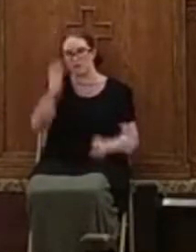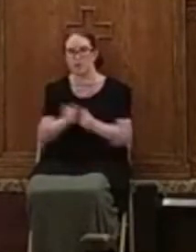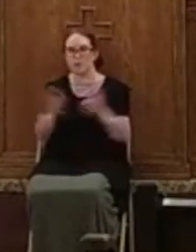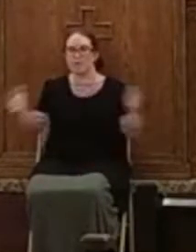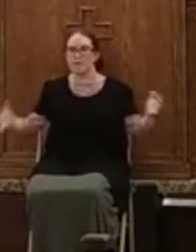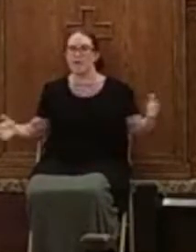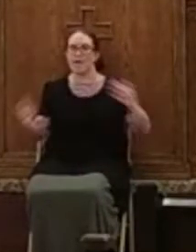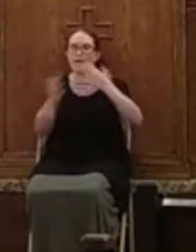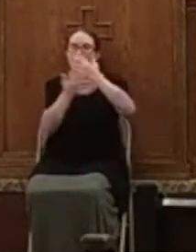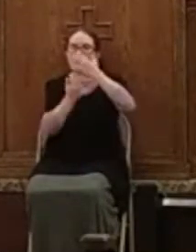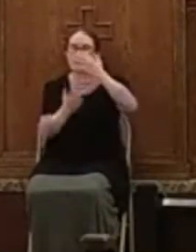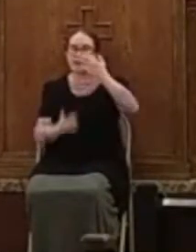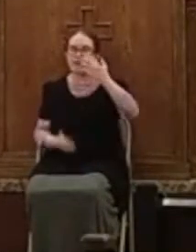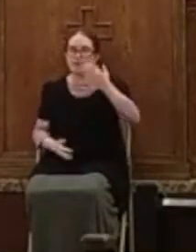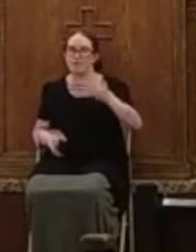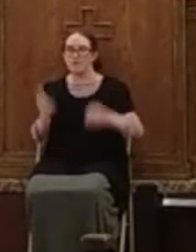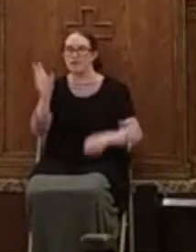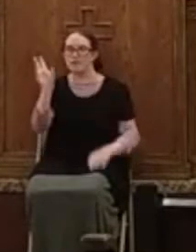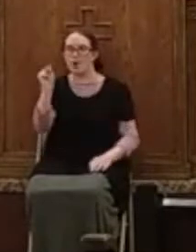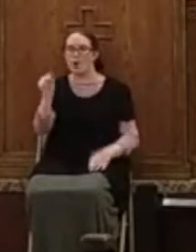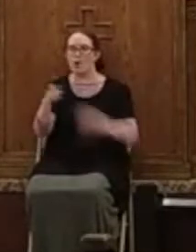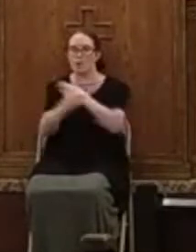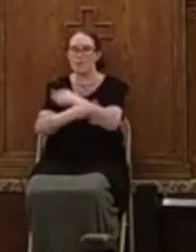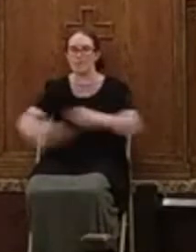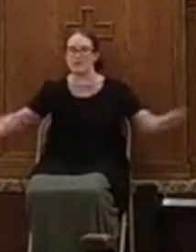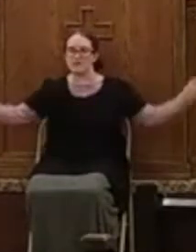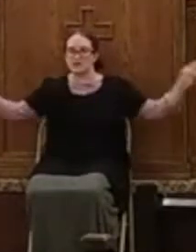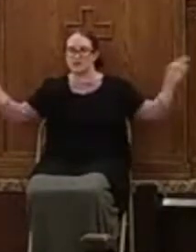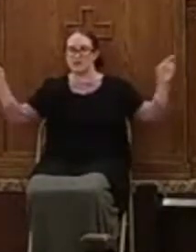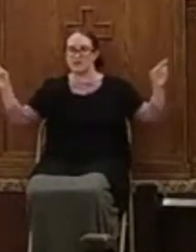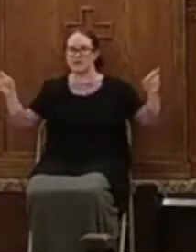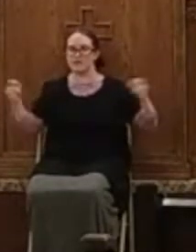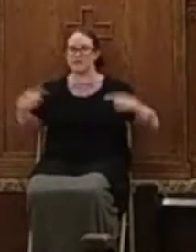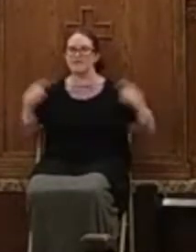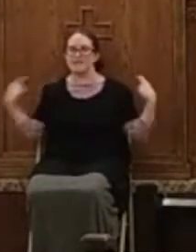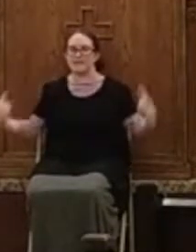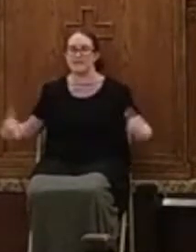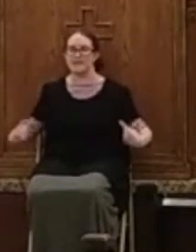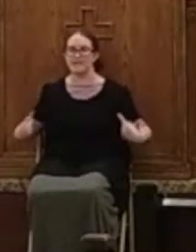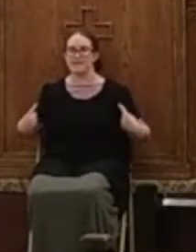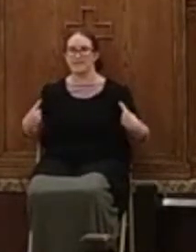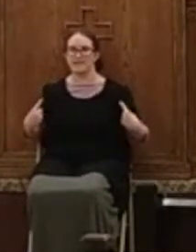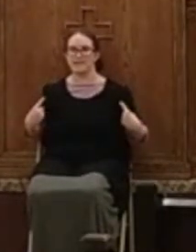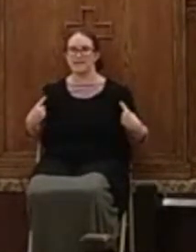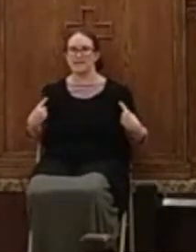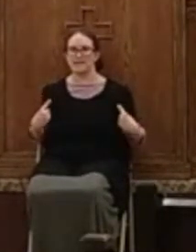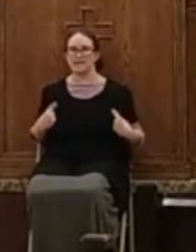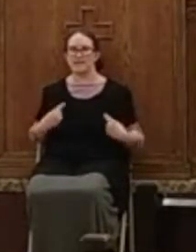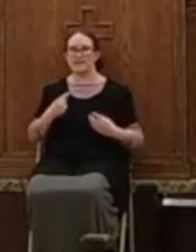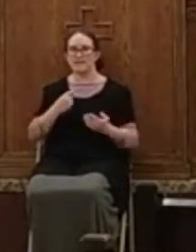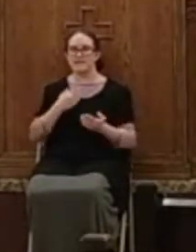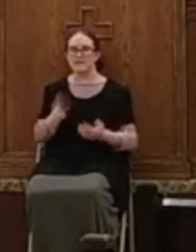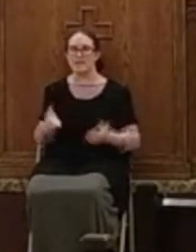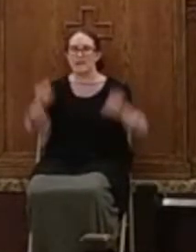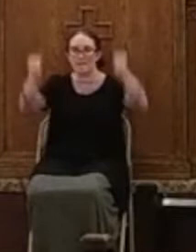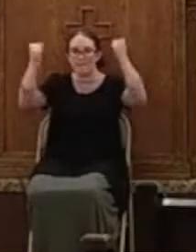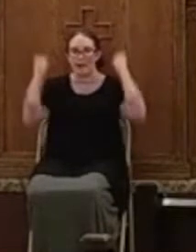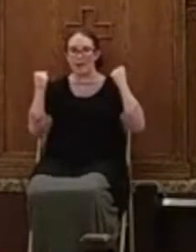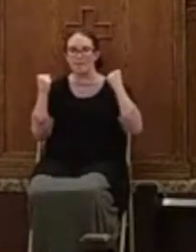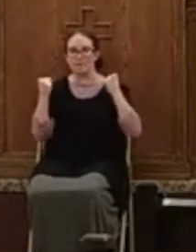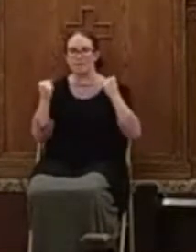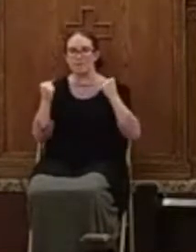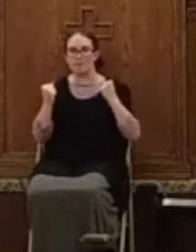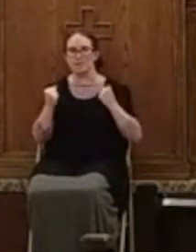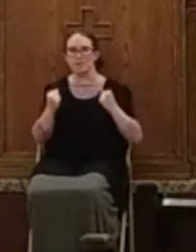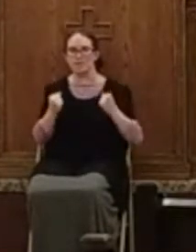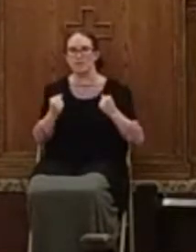the shedding of blood, there is no remission of sin. Amen. It's something powerful.